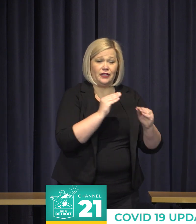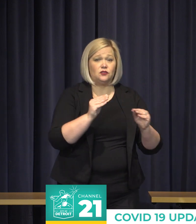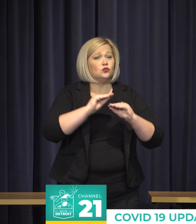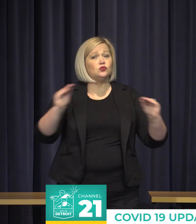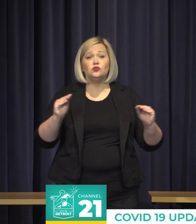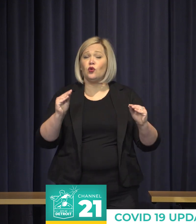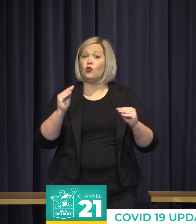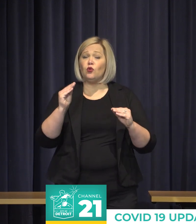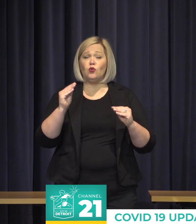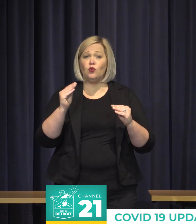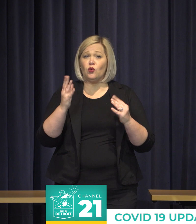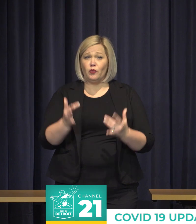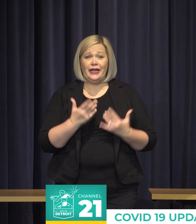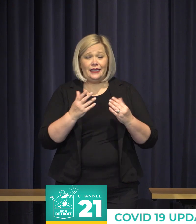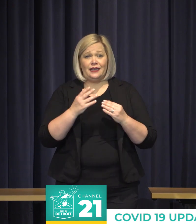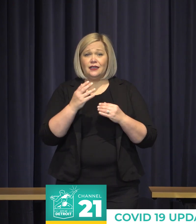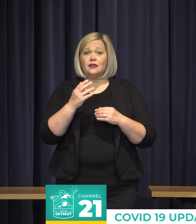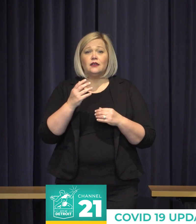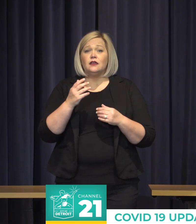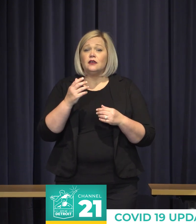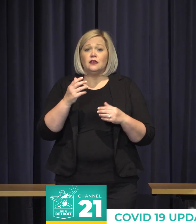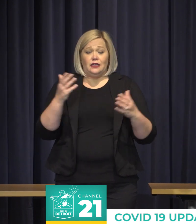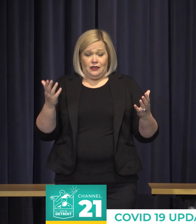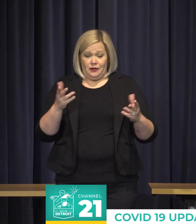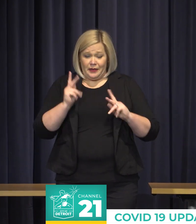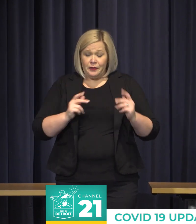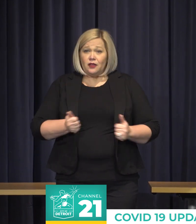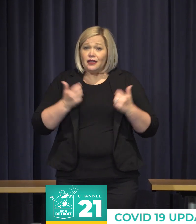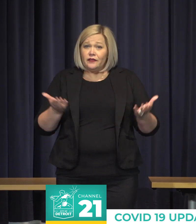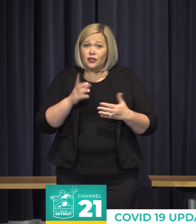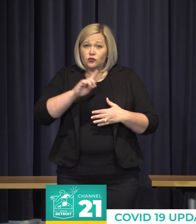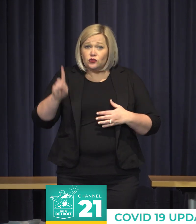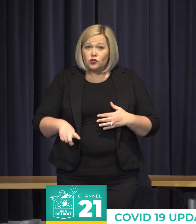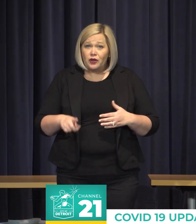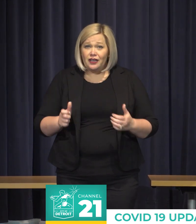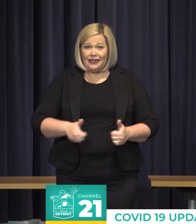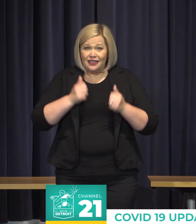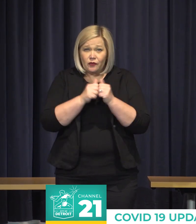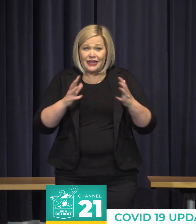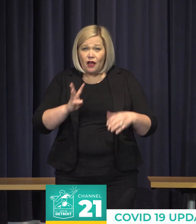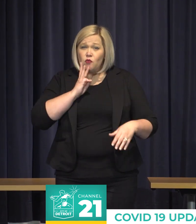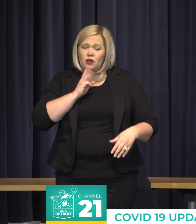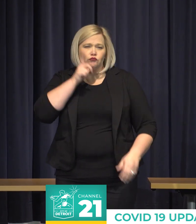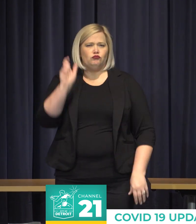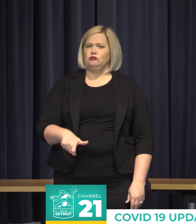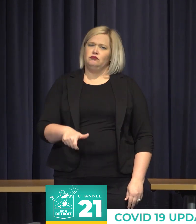family in this city should be living without water in the